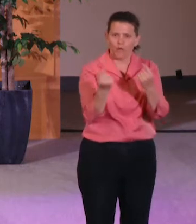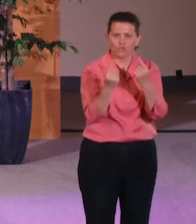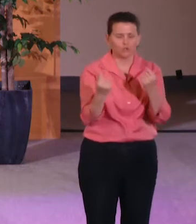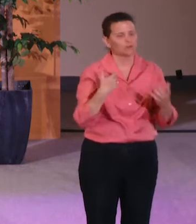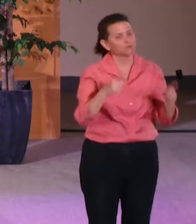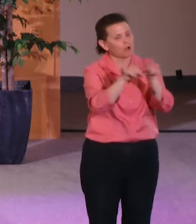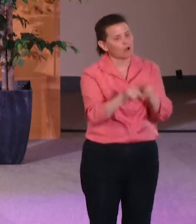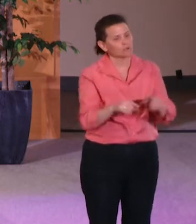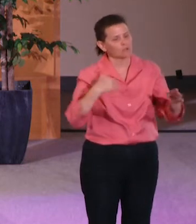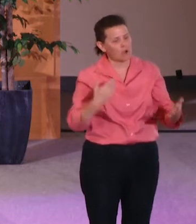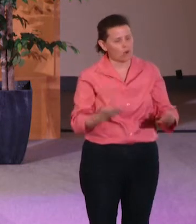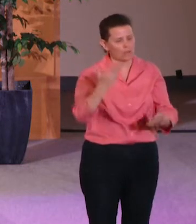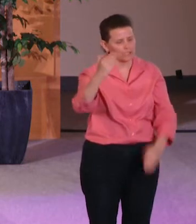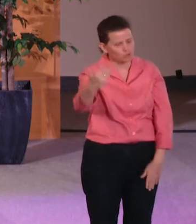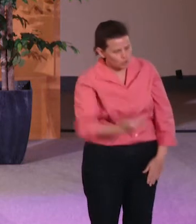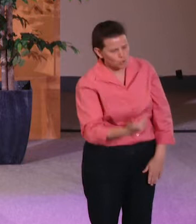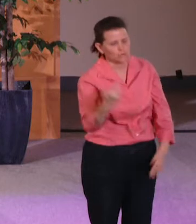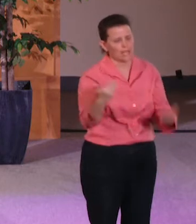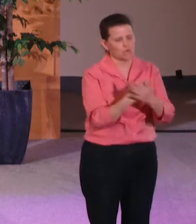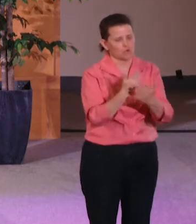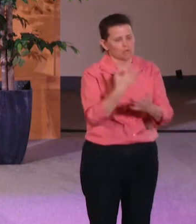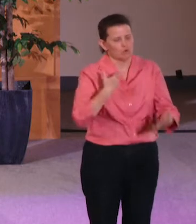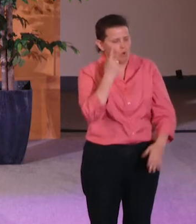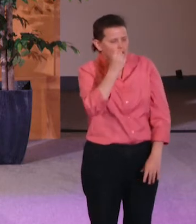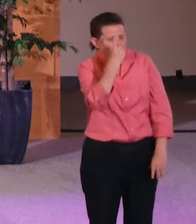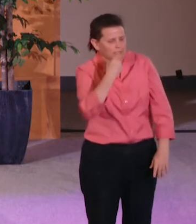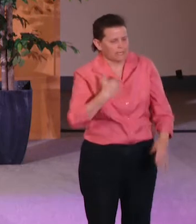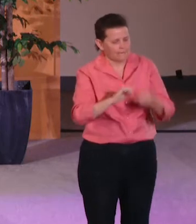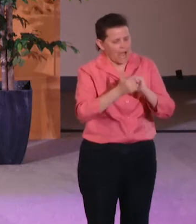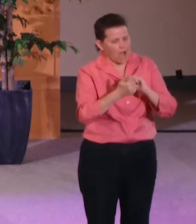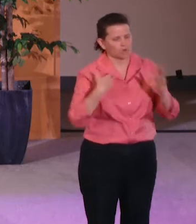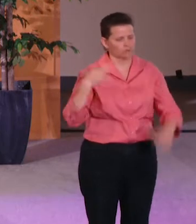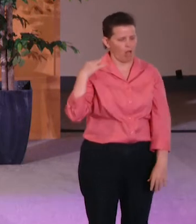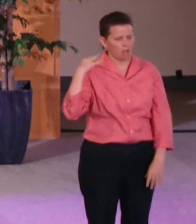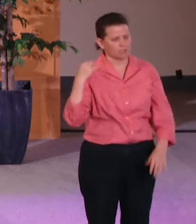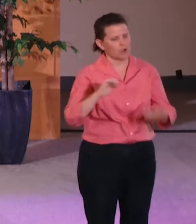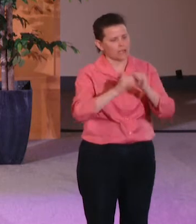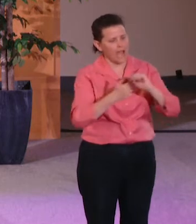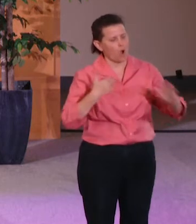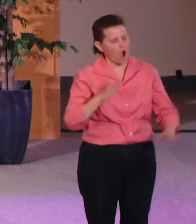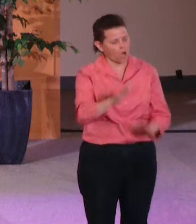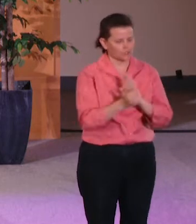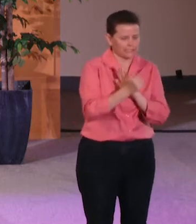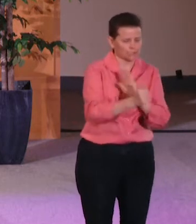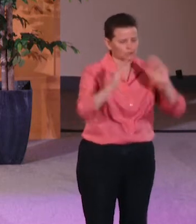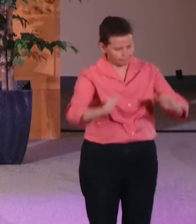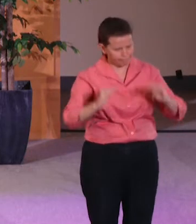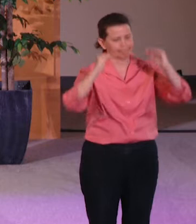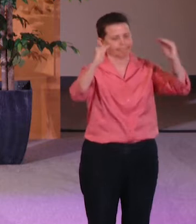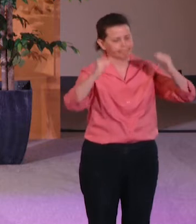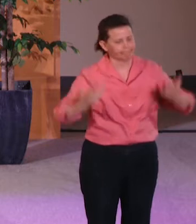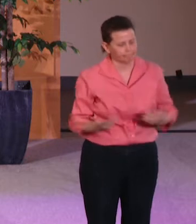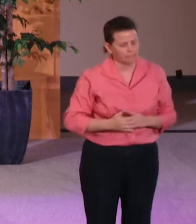a new paradigm for volunteering and empower everyone to rise to a new level. This training will be interactive, engaging, and memorable.